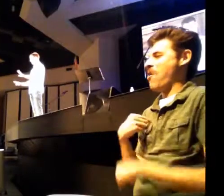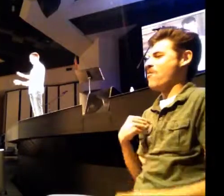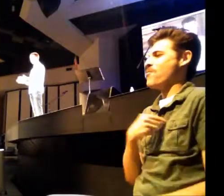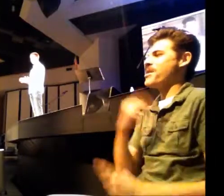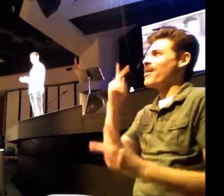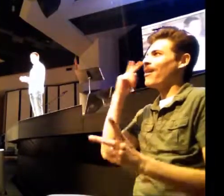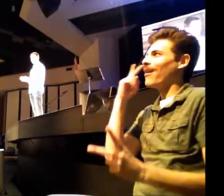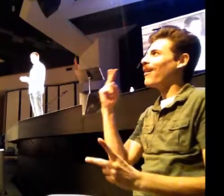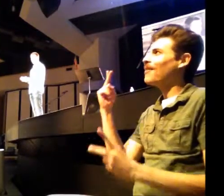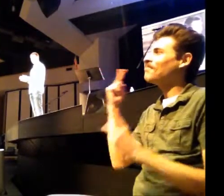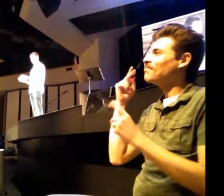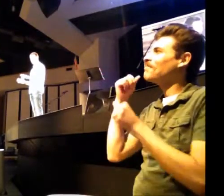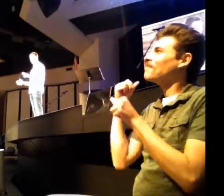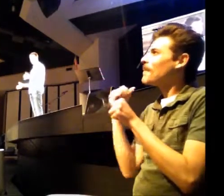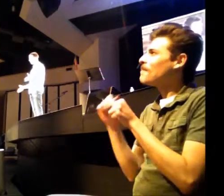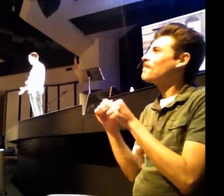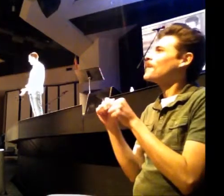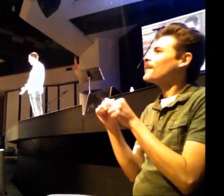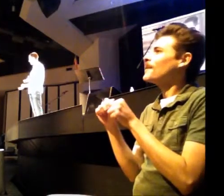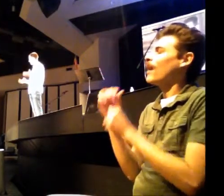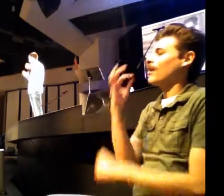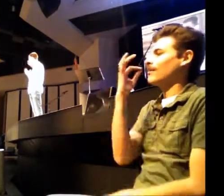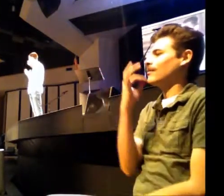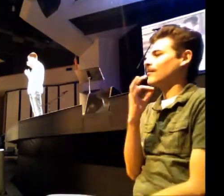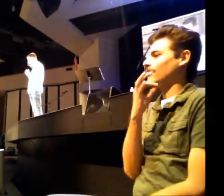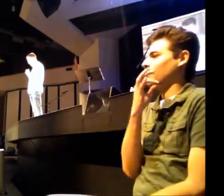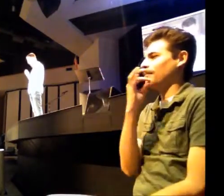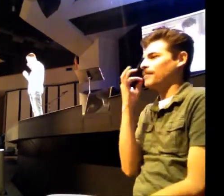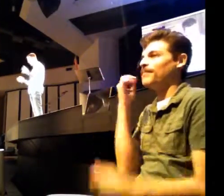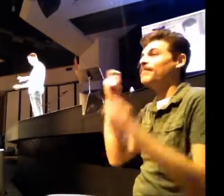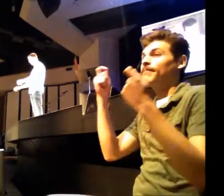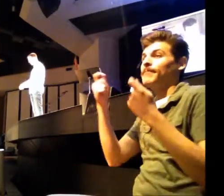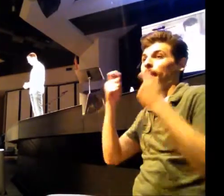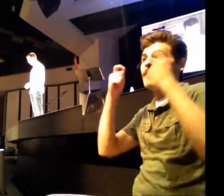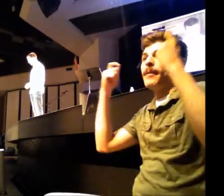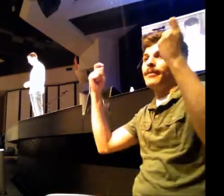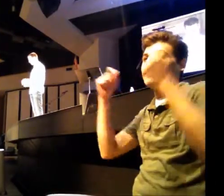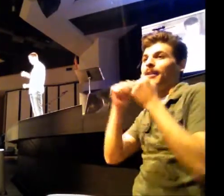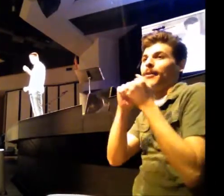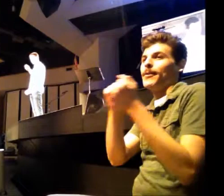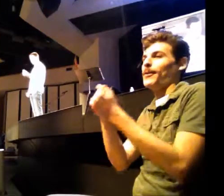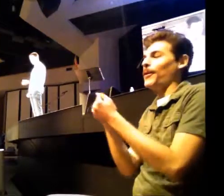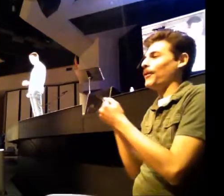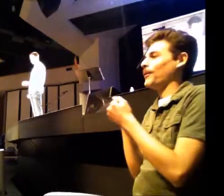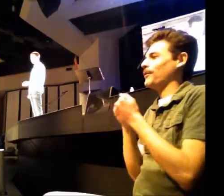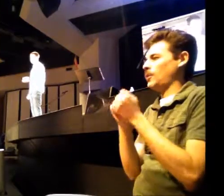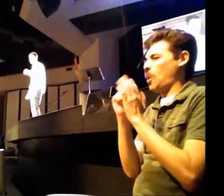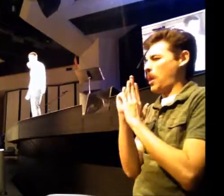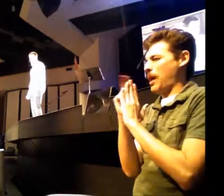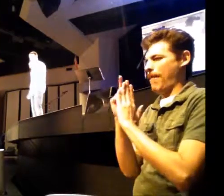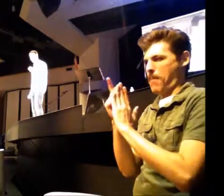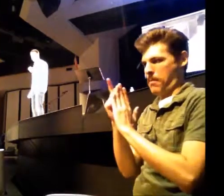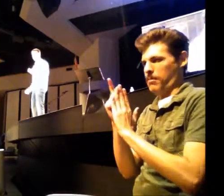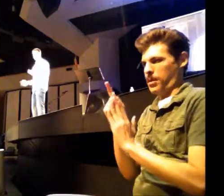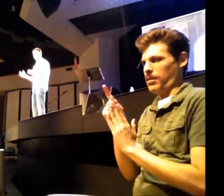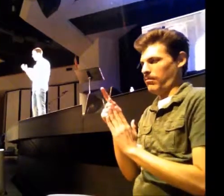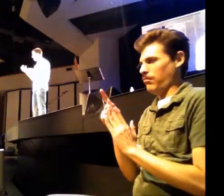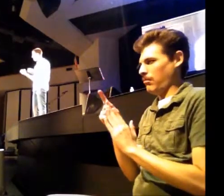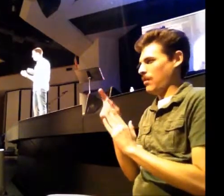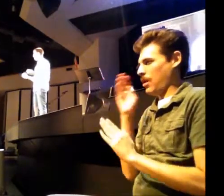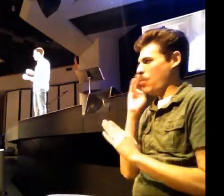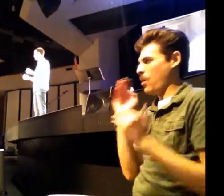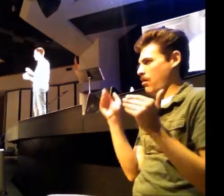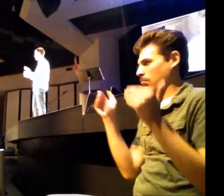the thing. In just a moment, I'm going to invite you to get up and to grab, grab the elements, grab the cup